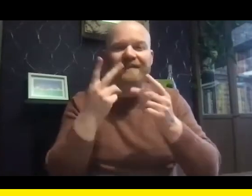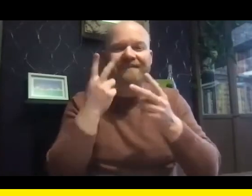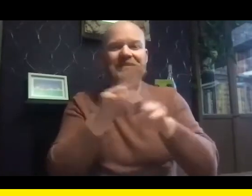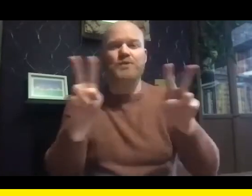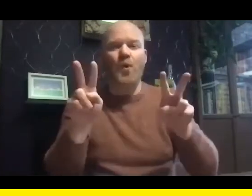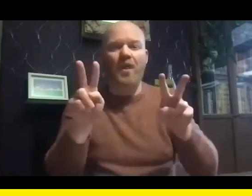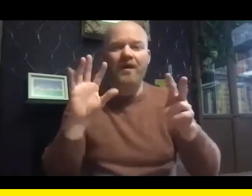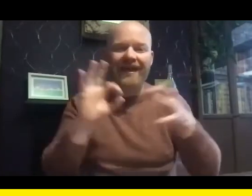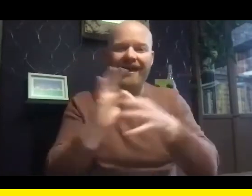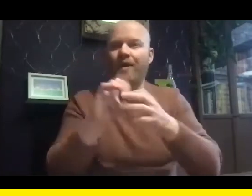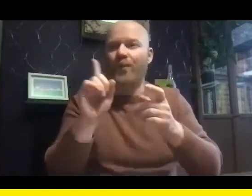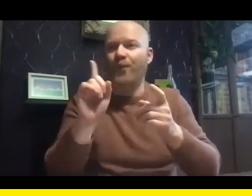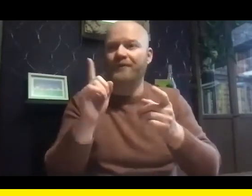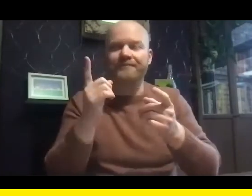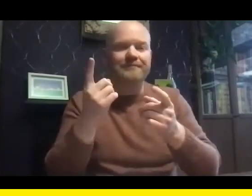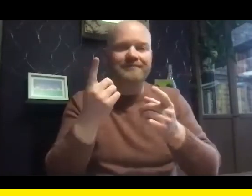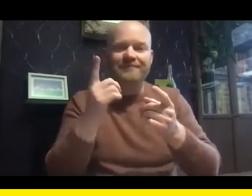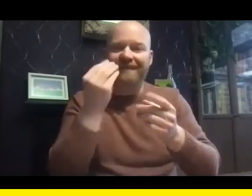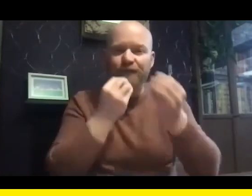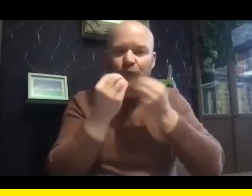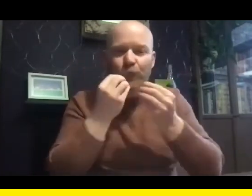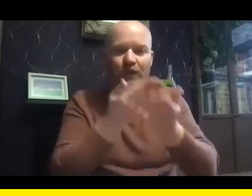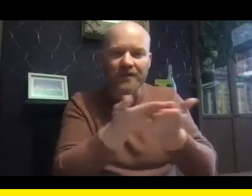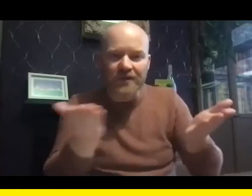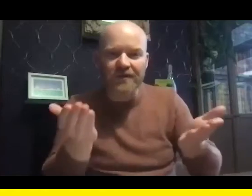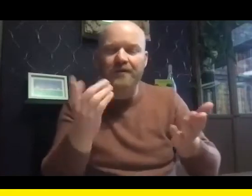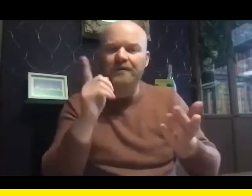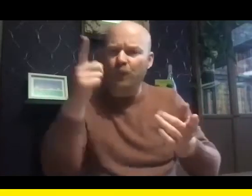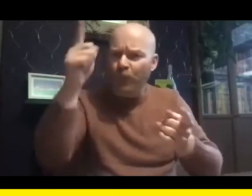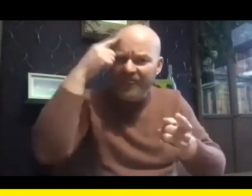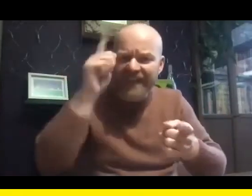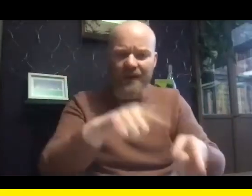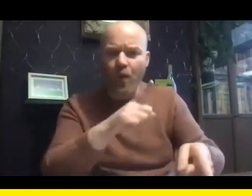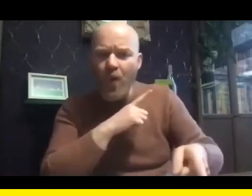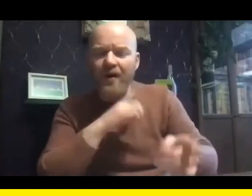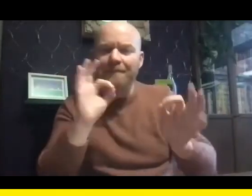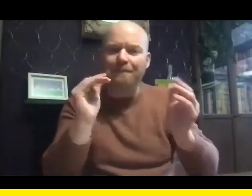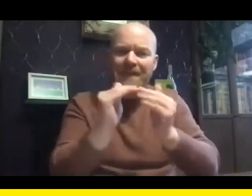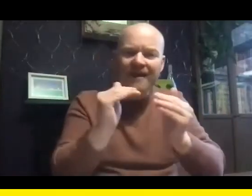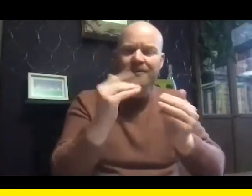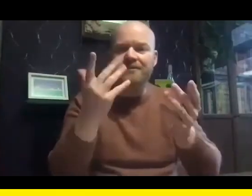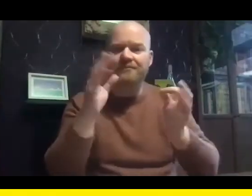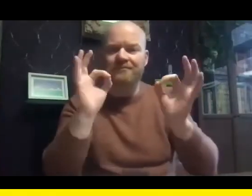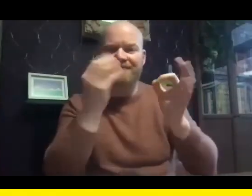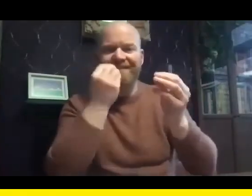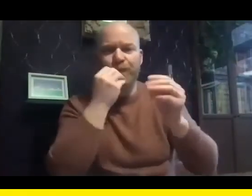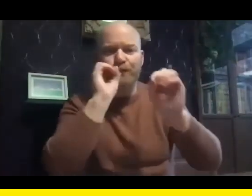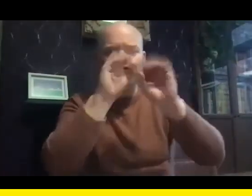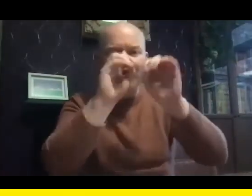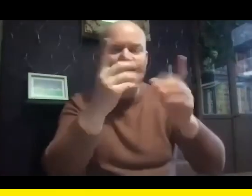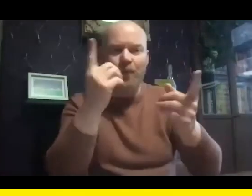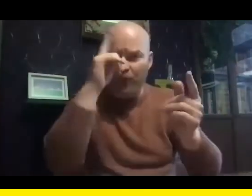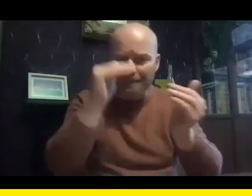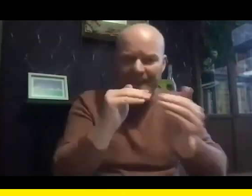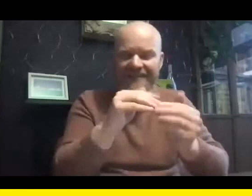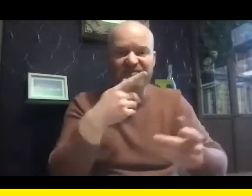and I was very lucky that it was quite visual. So as you can imagine, you know, they talked a lot